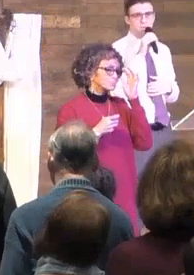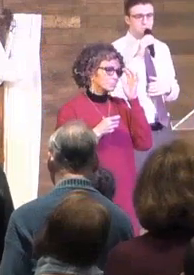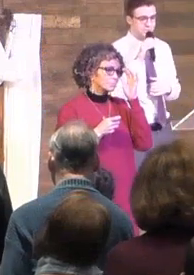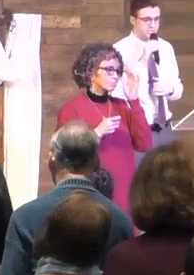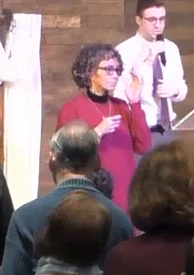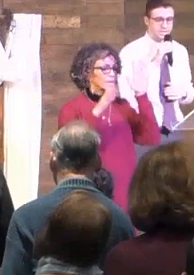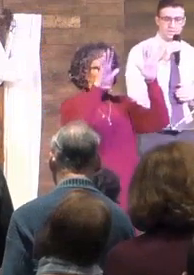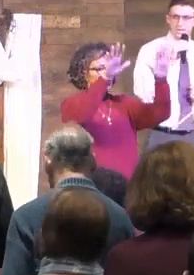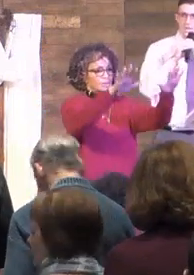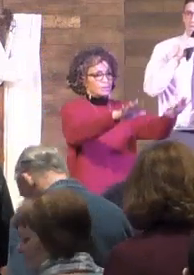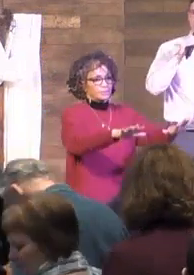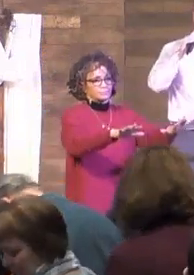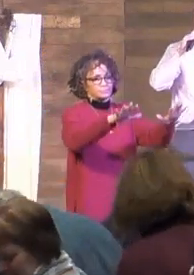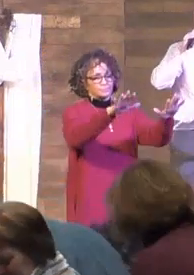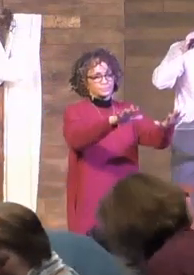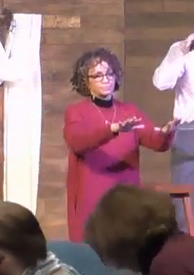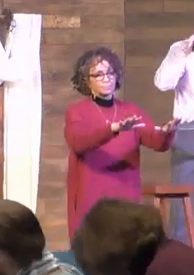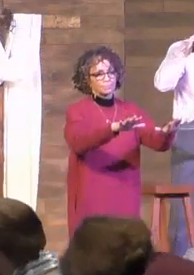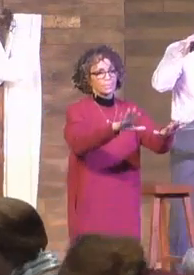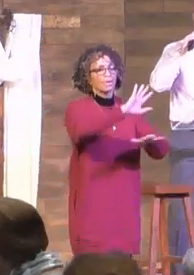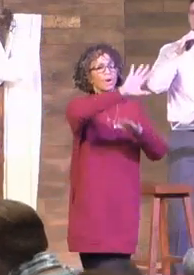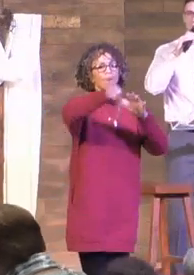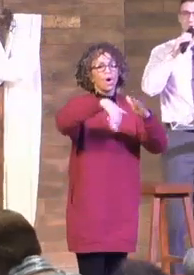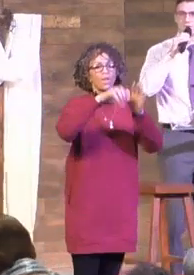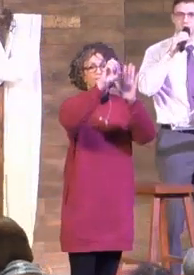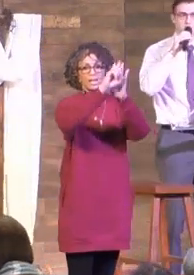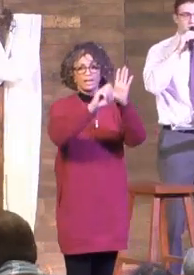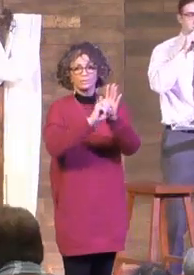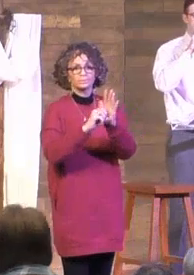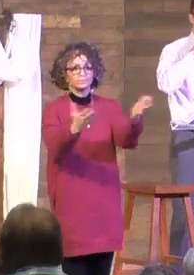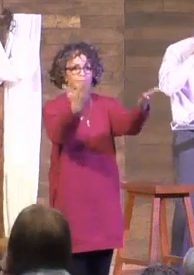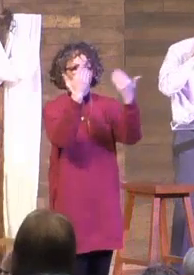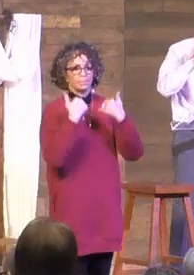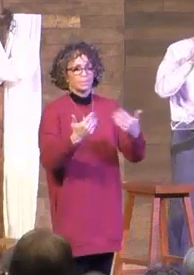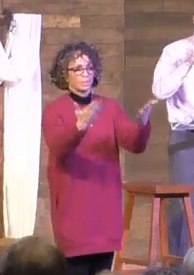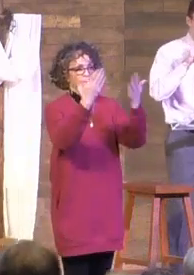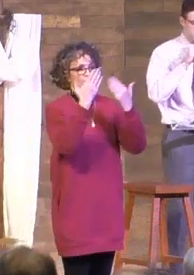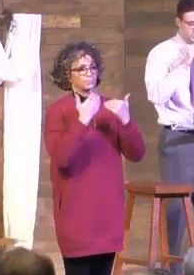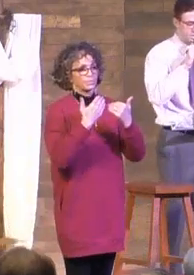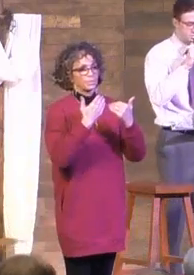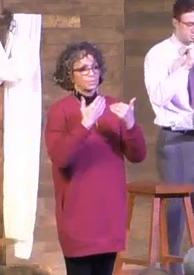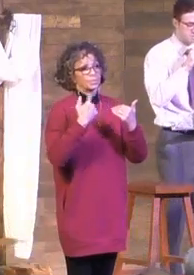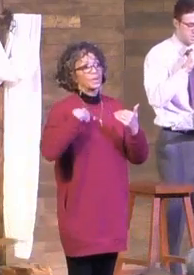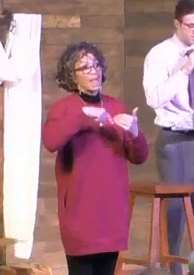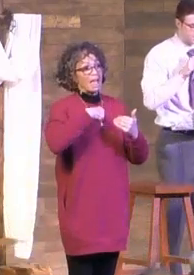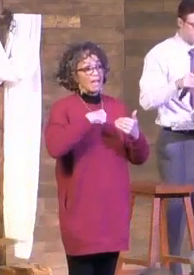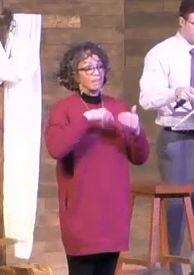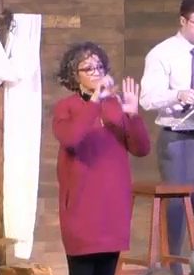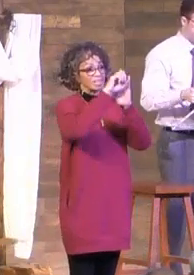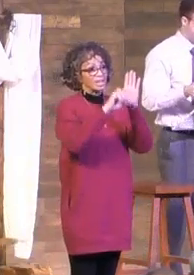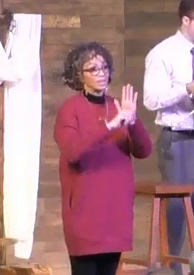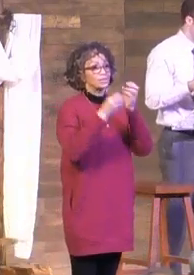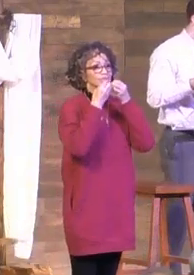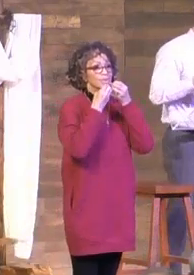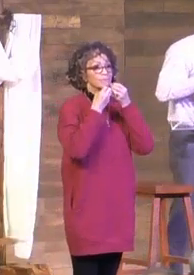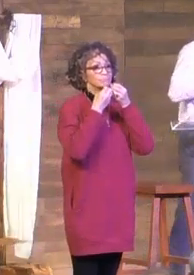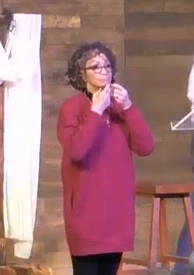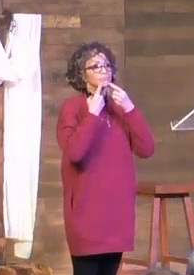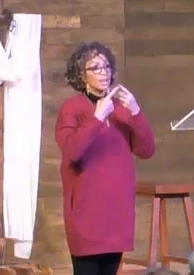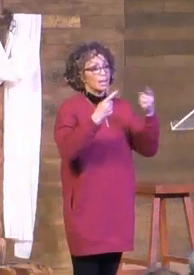go ahead and be seated. And if all the elders would go ahead and come on up, we're going to have an elders announcement.